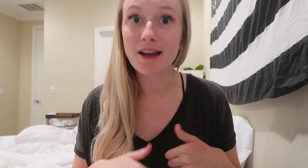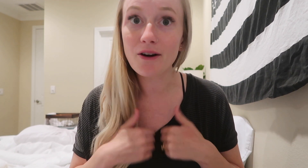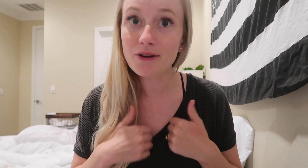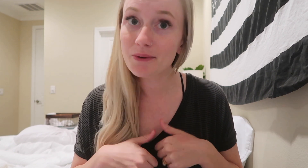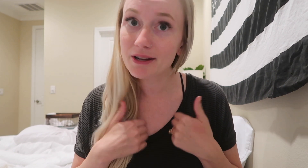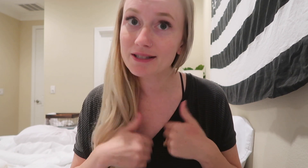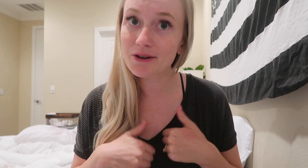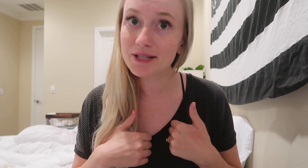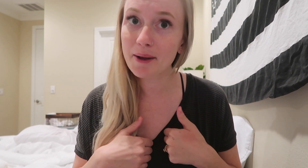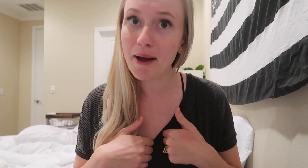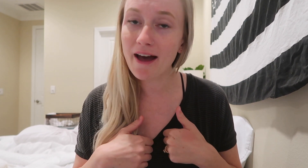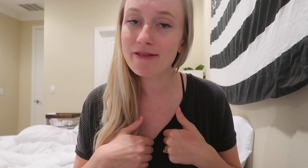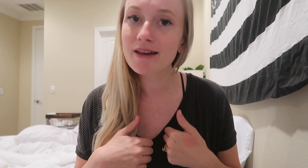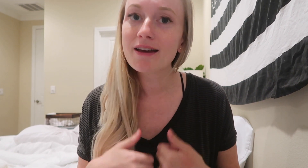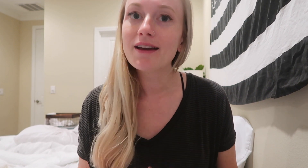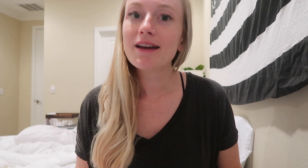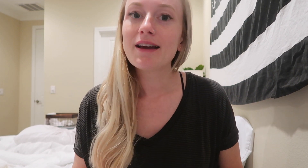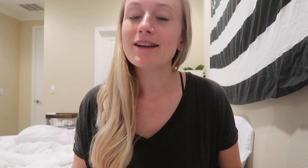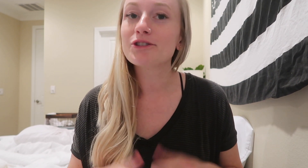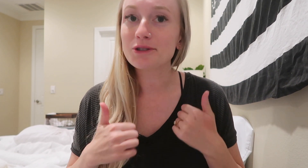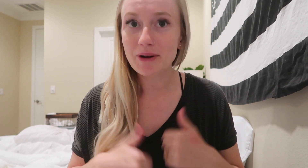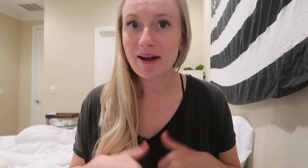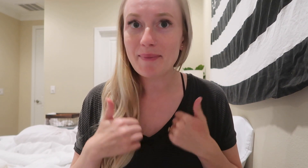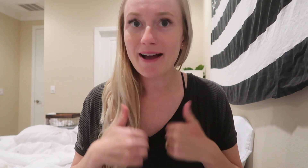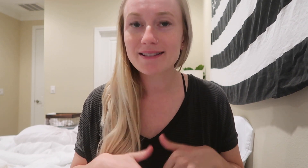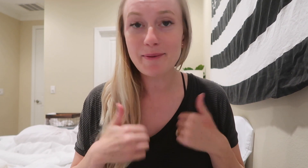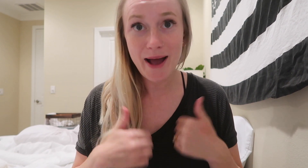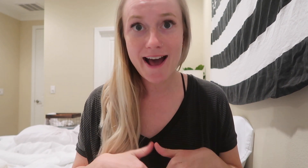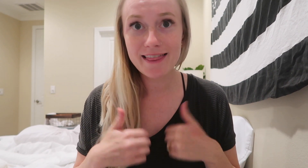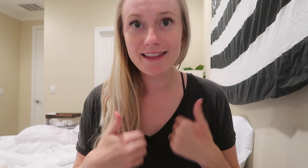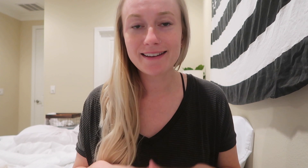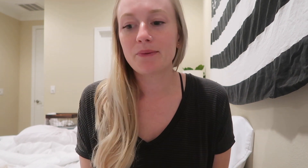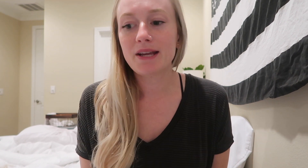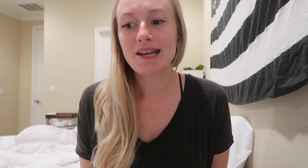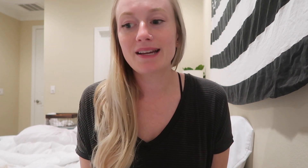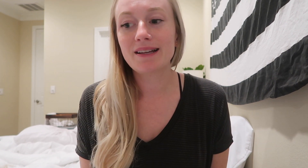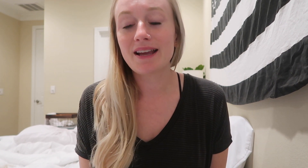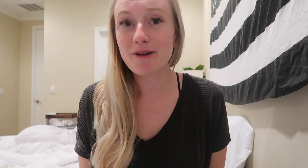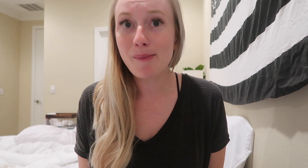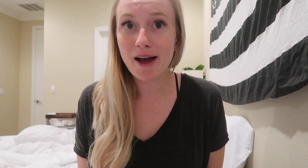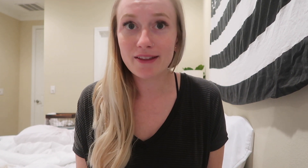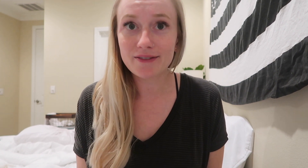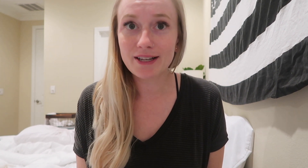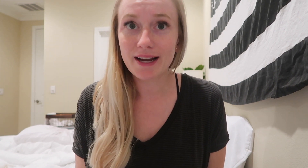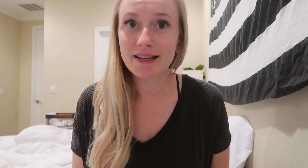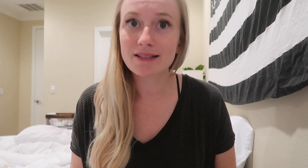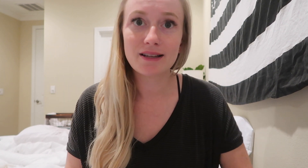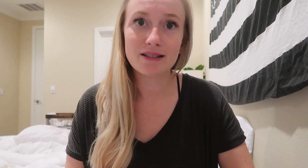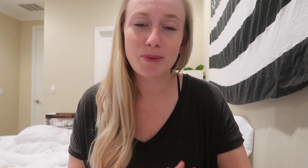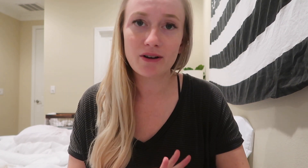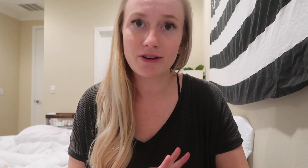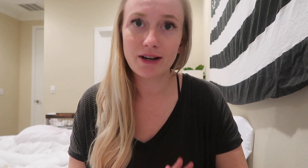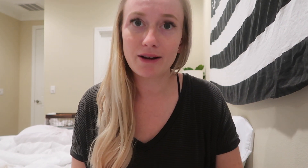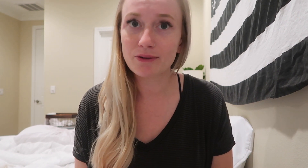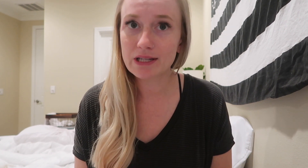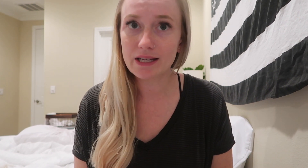oh, you want to go take a bath? And she'll do it right back, say bath. We give her a bath every night. It's part of our night